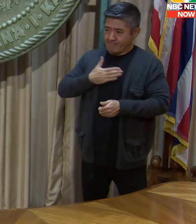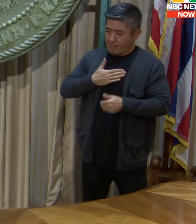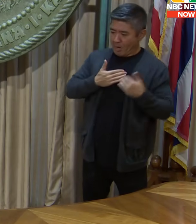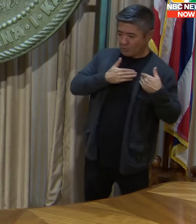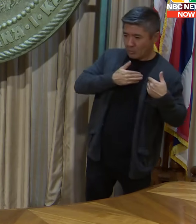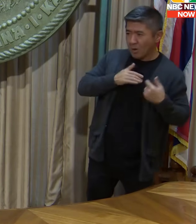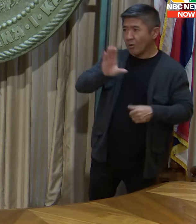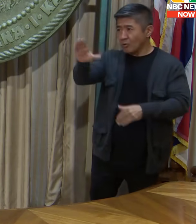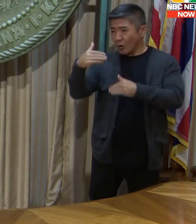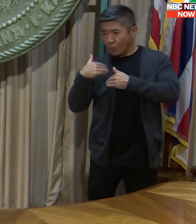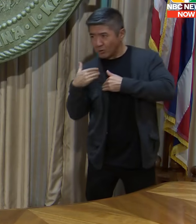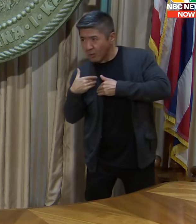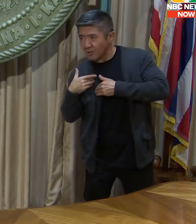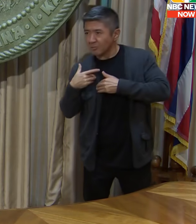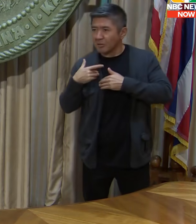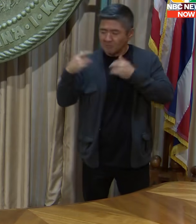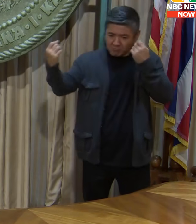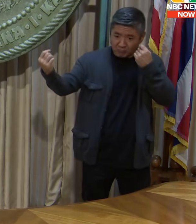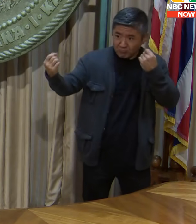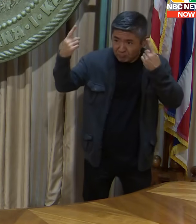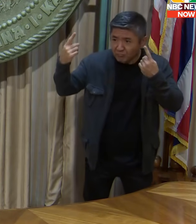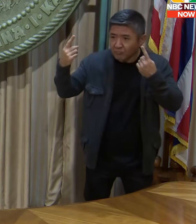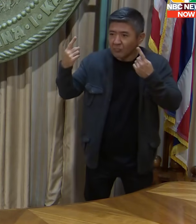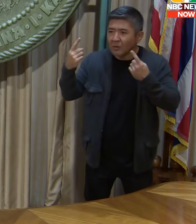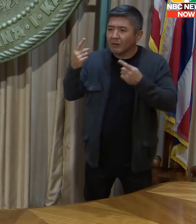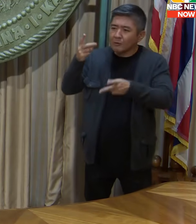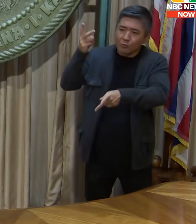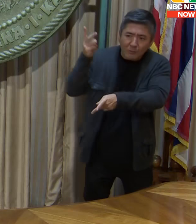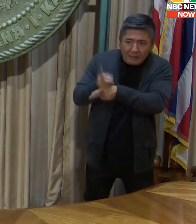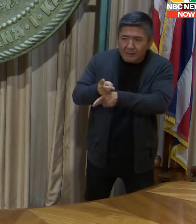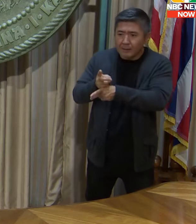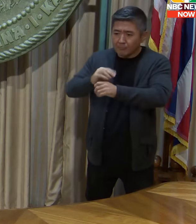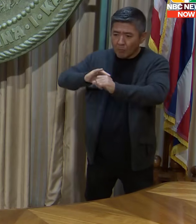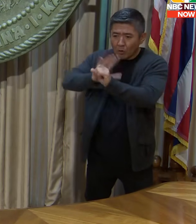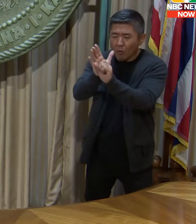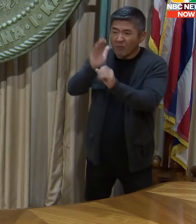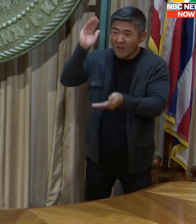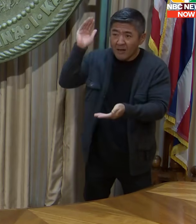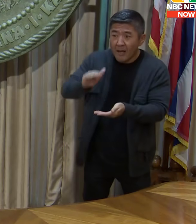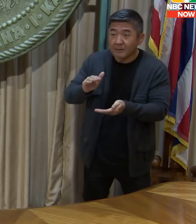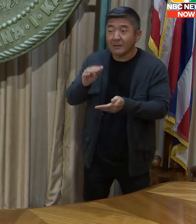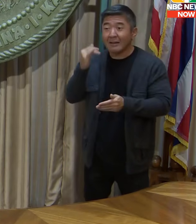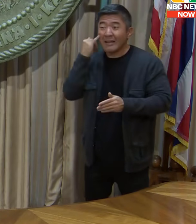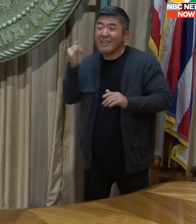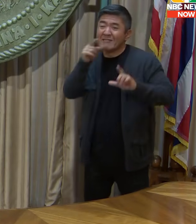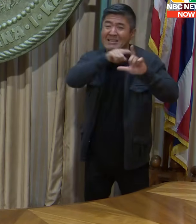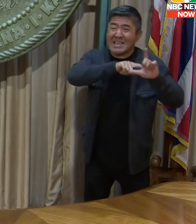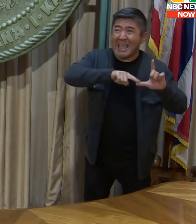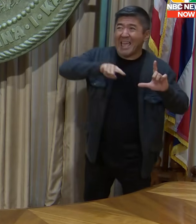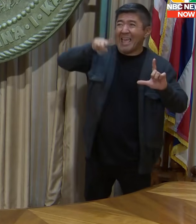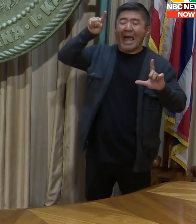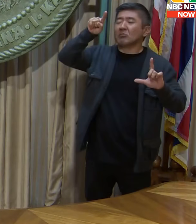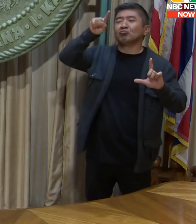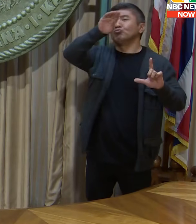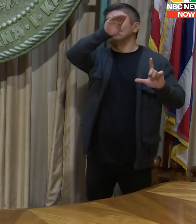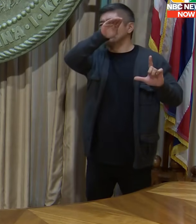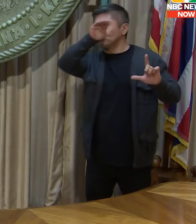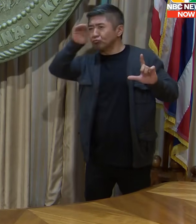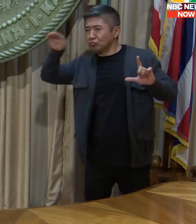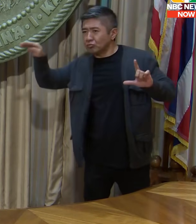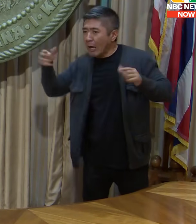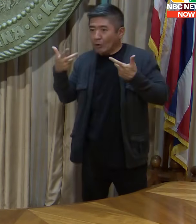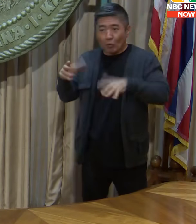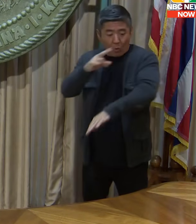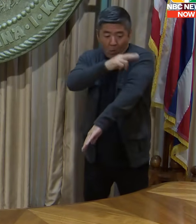of COVID-19 in our community, bend the curve and flatten the curve so it does not overwhelm our healthcare